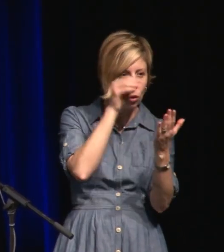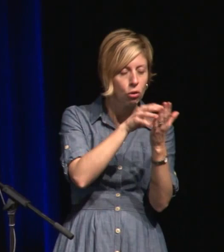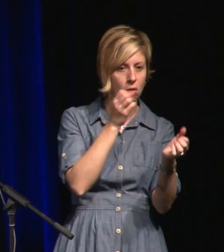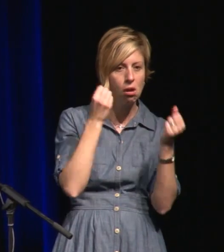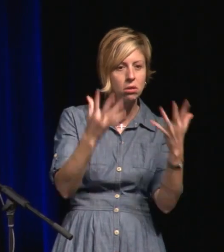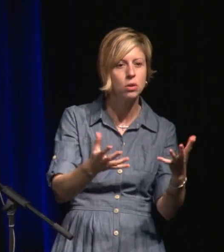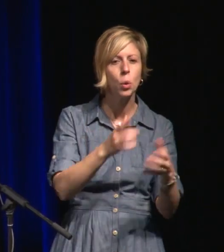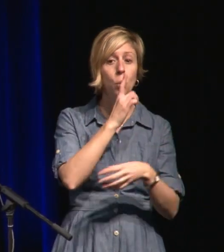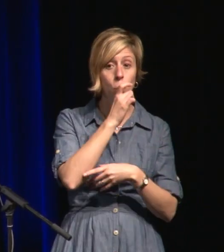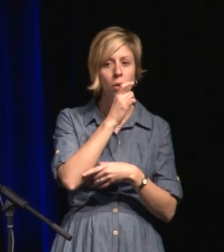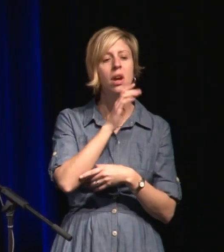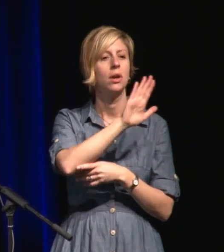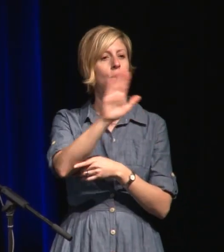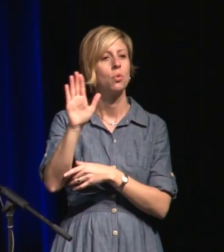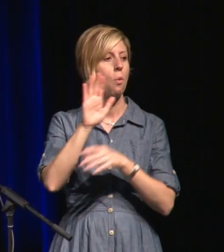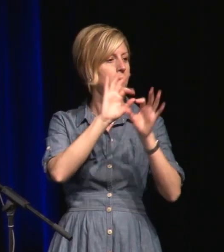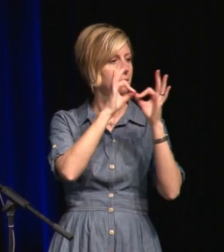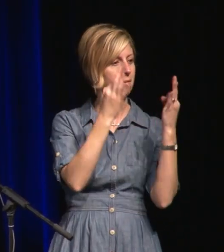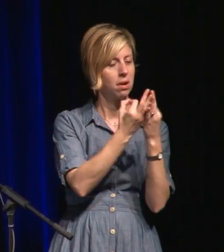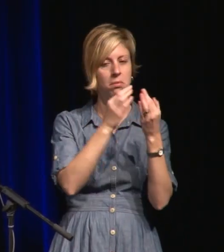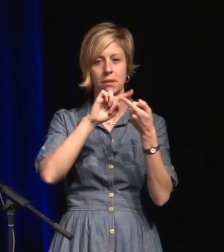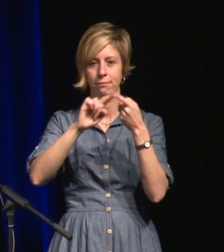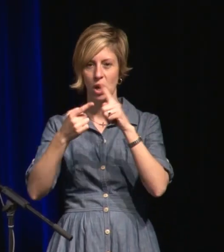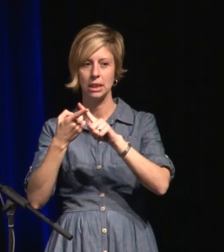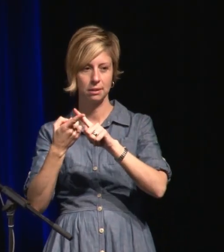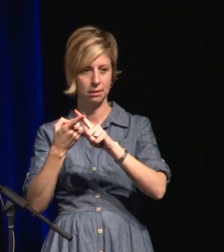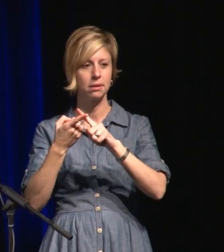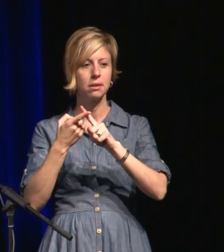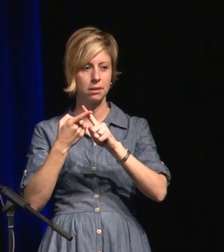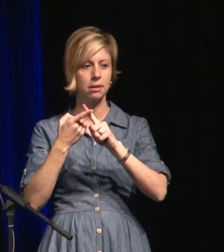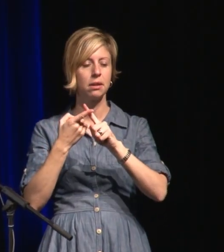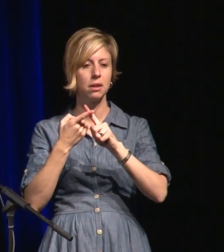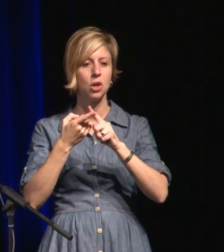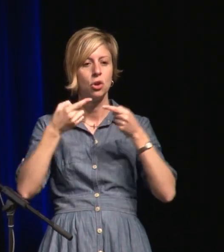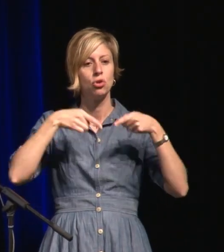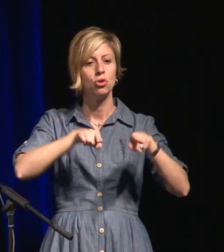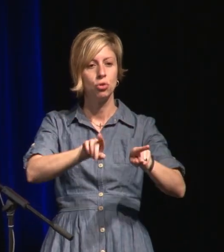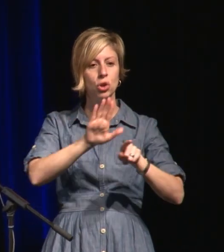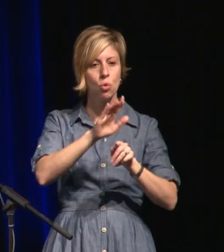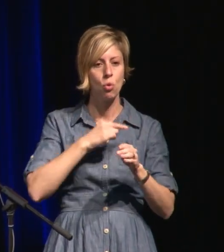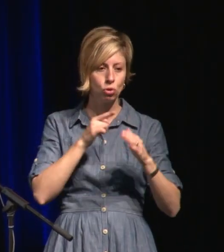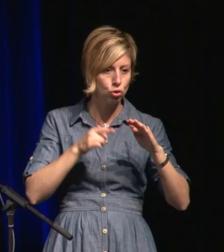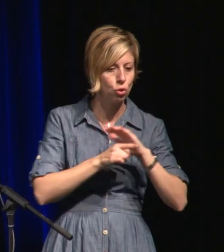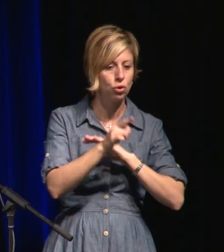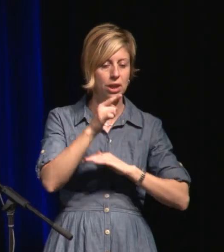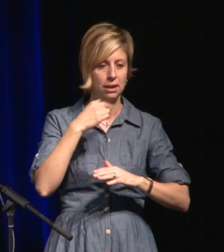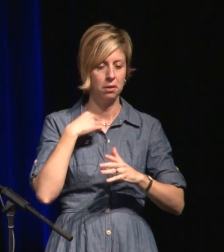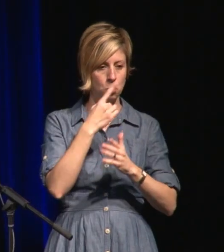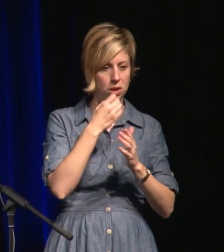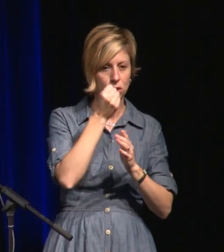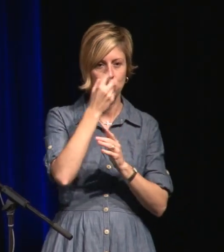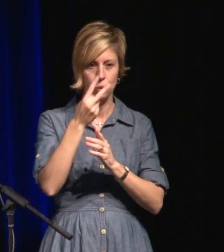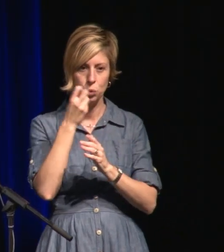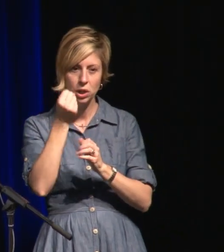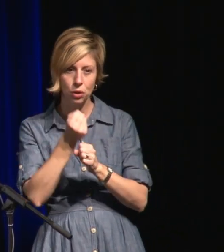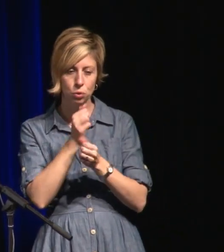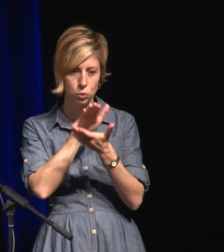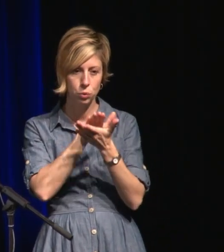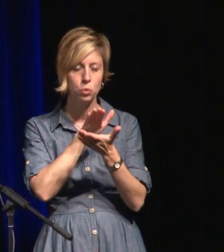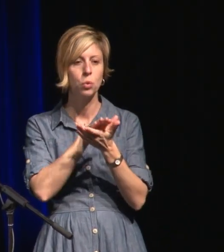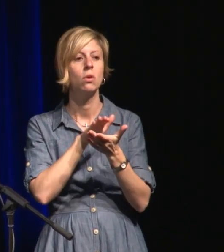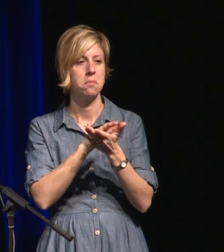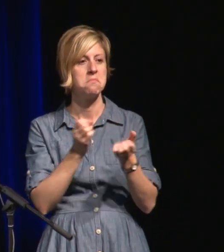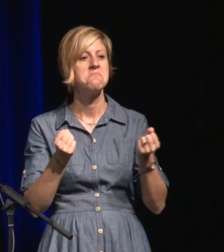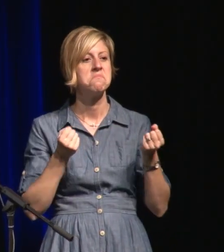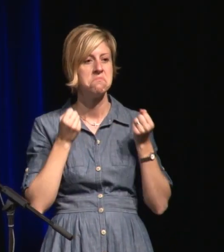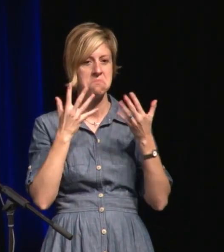who have lent their love and support as we worked our way through our learning journeys. Graduates, I know that there are many